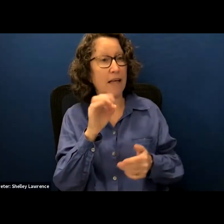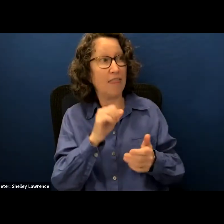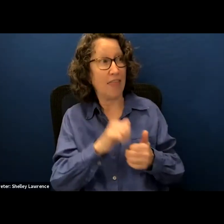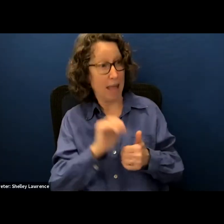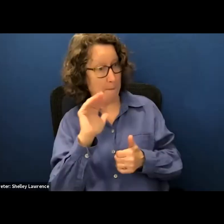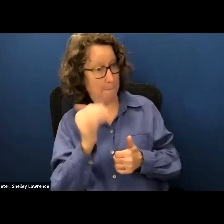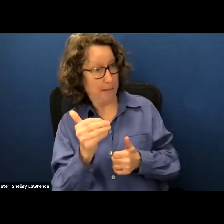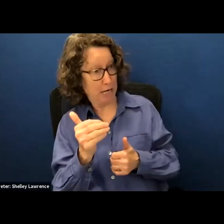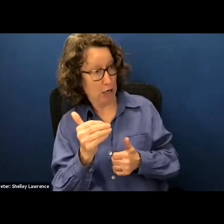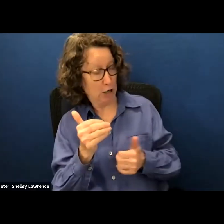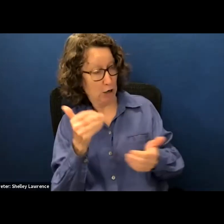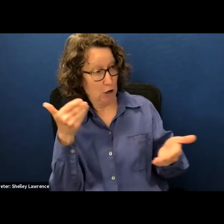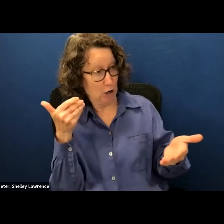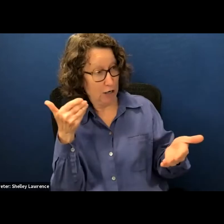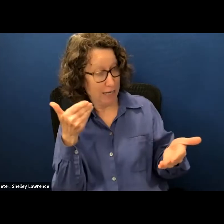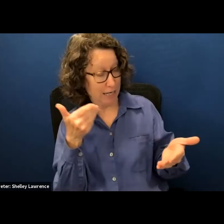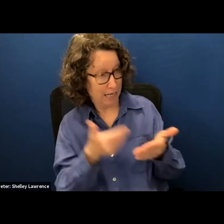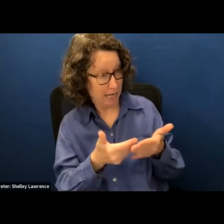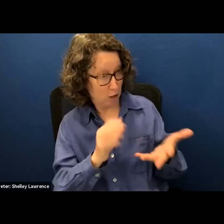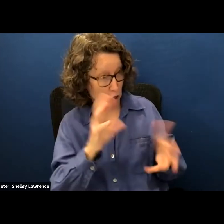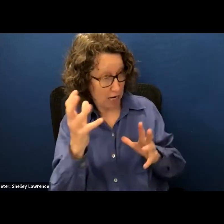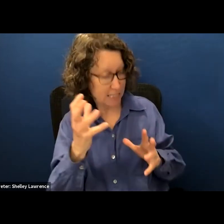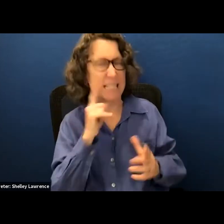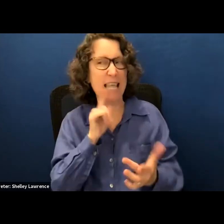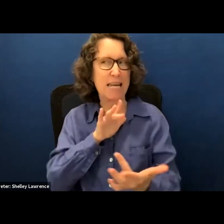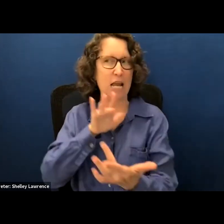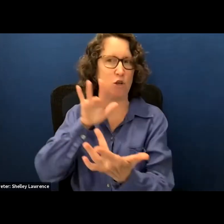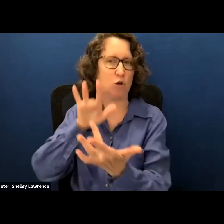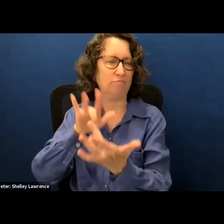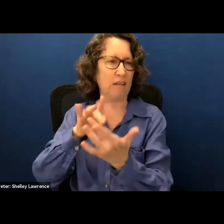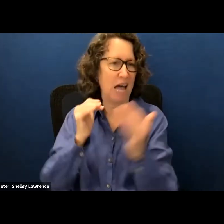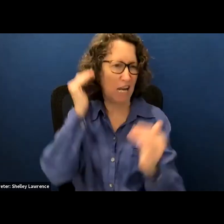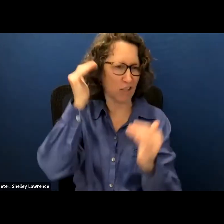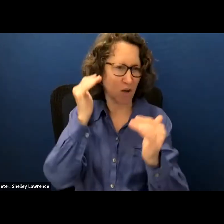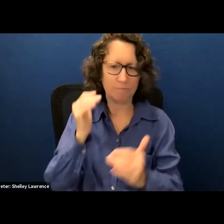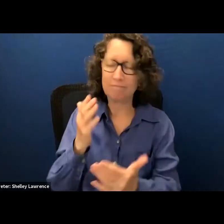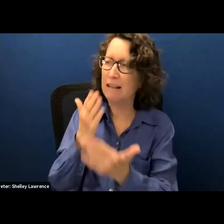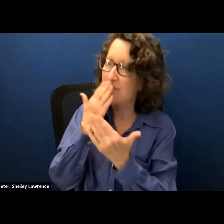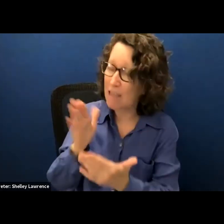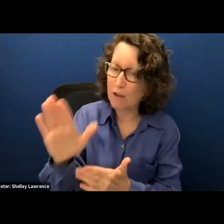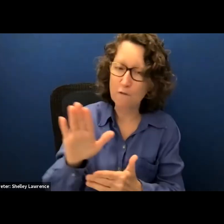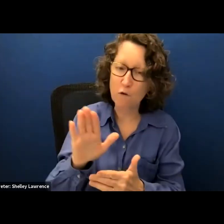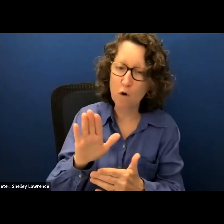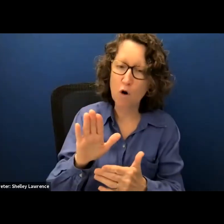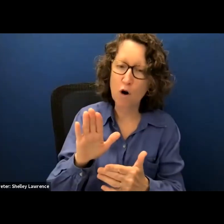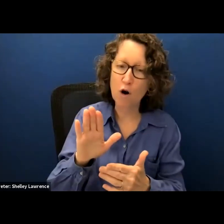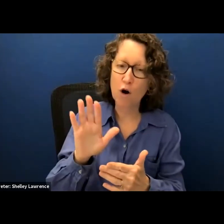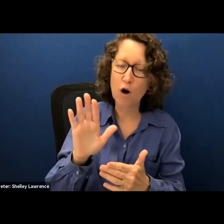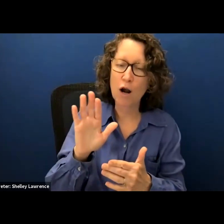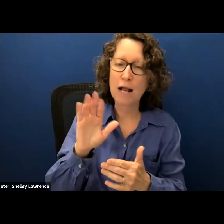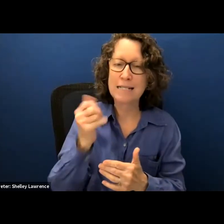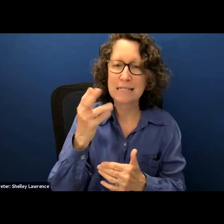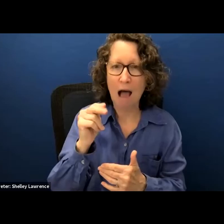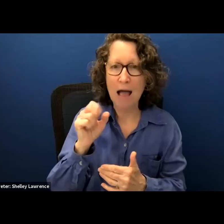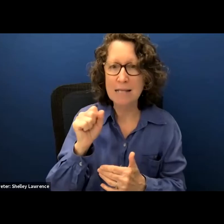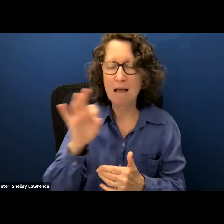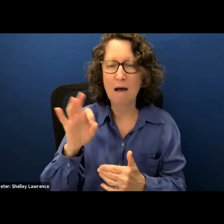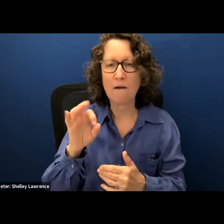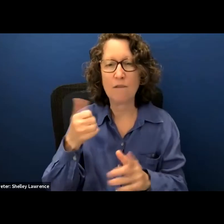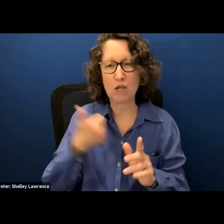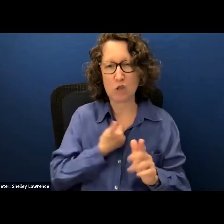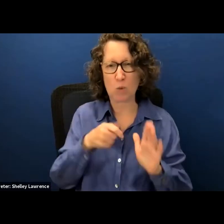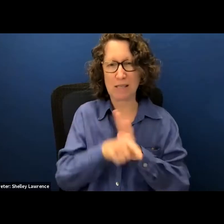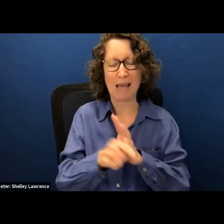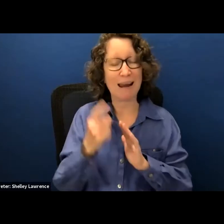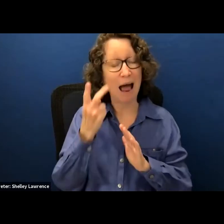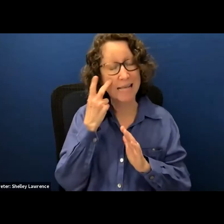crisis, to reach out and tell an adult. Yeah, and then thank you so much for your work with signs of suicide. I know I've seen how great it's